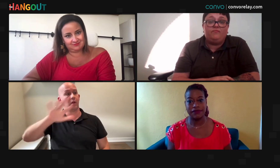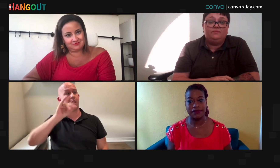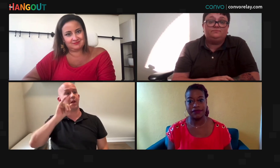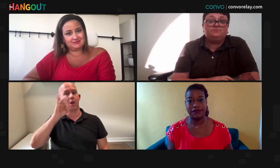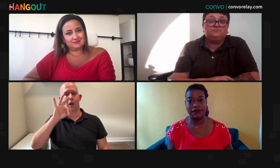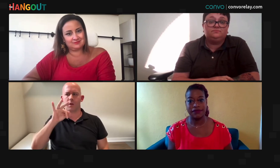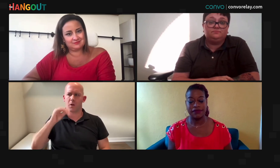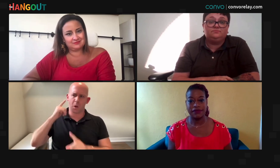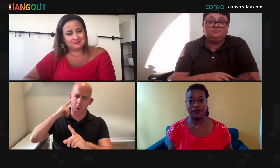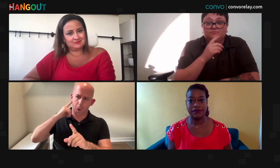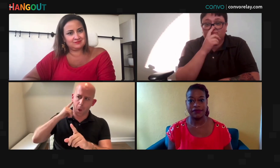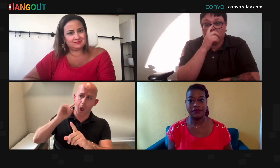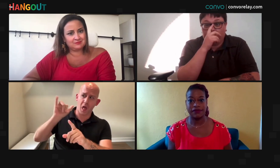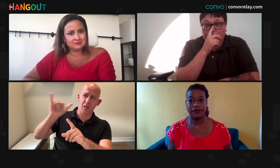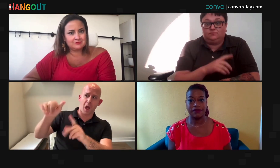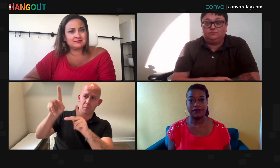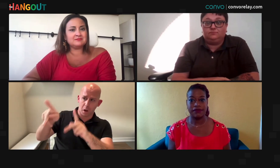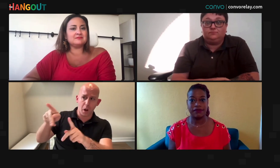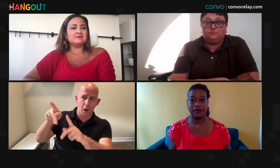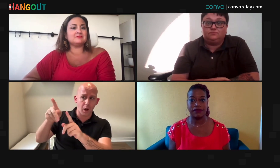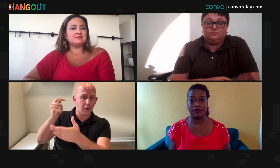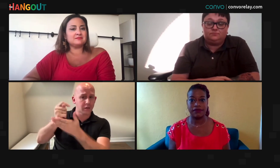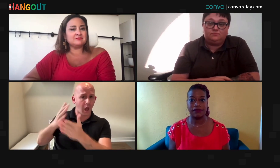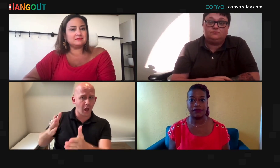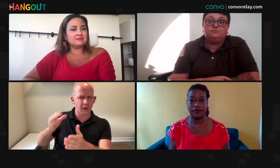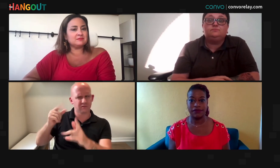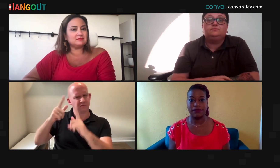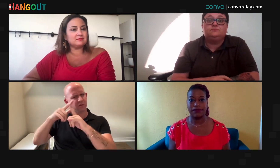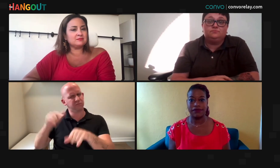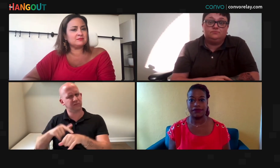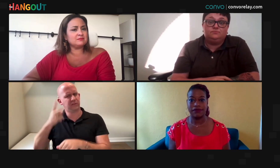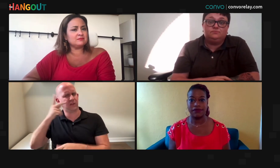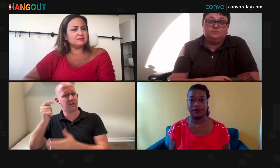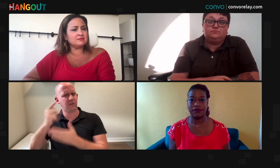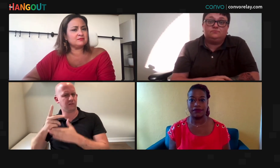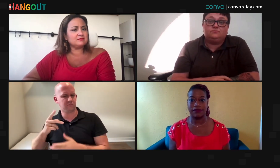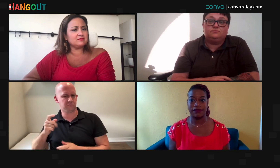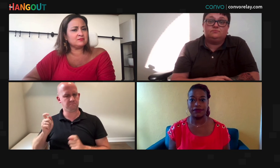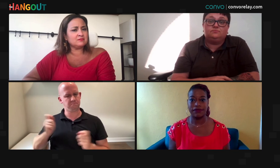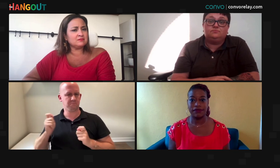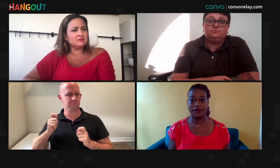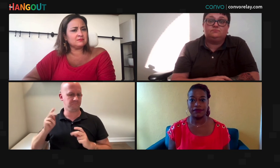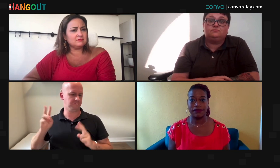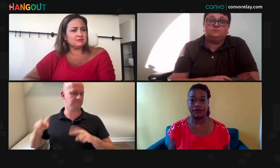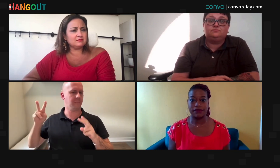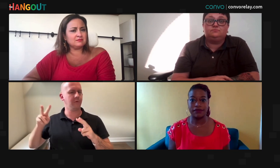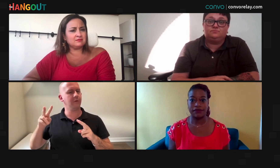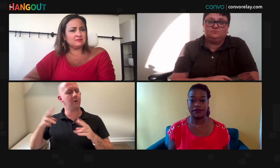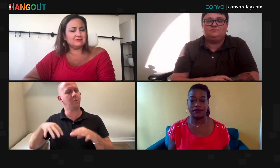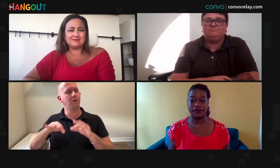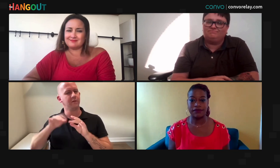dialogue, talk about it. If you hear that there's a certain person who is a therapist, and you may see